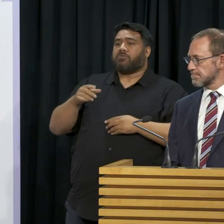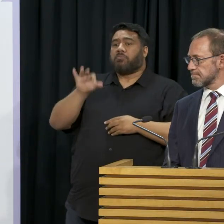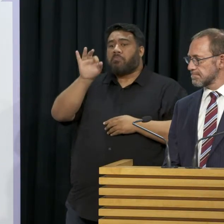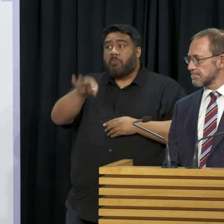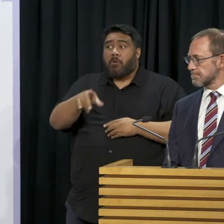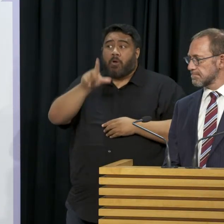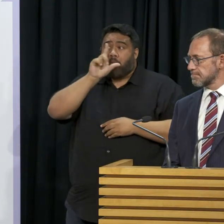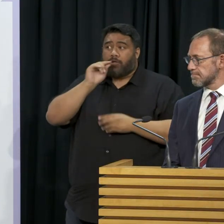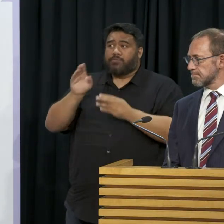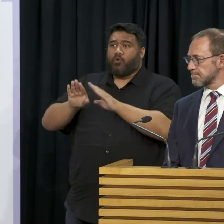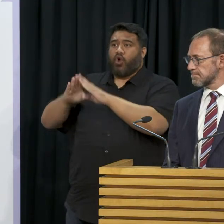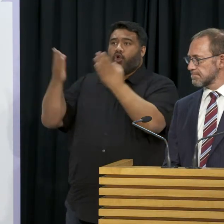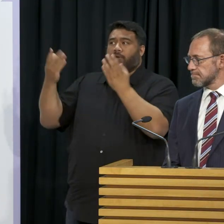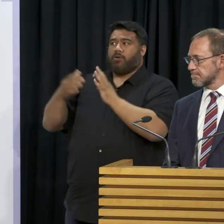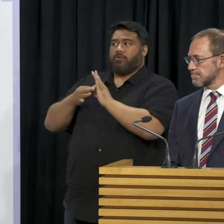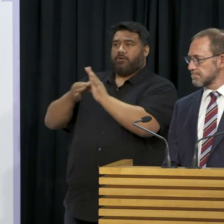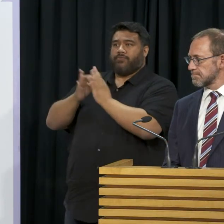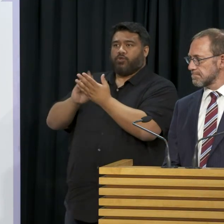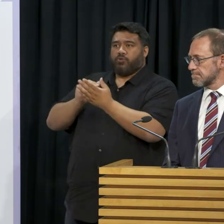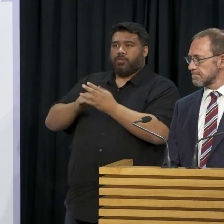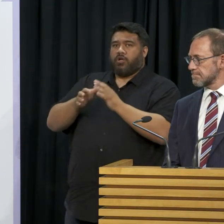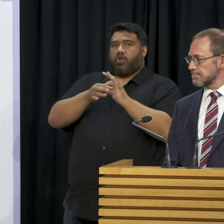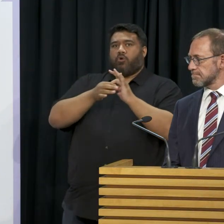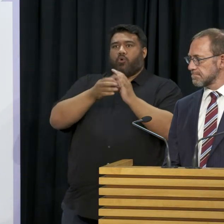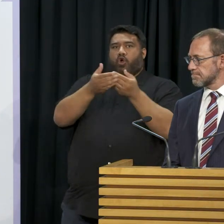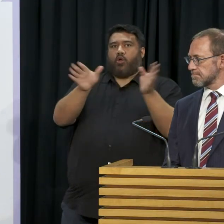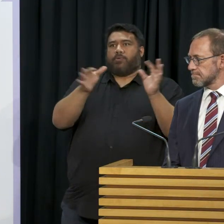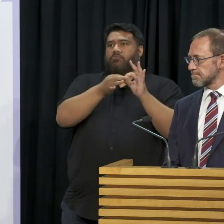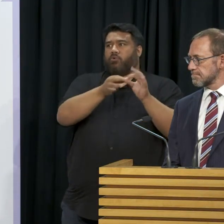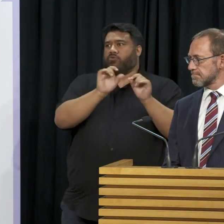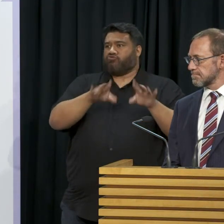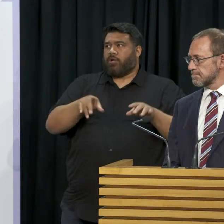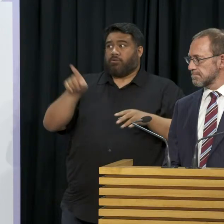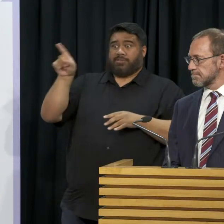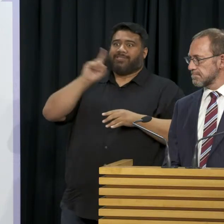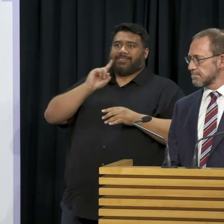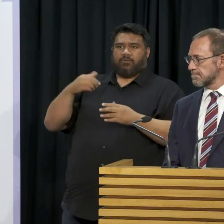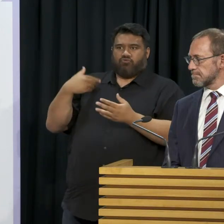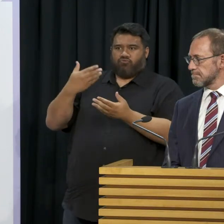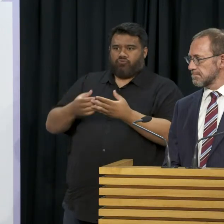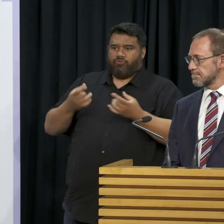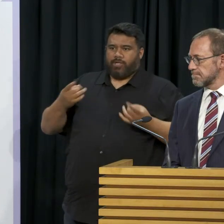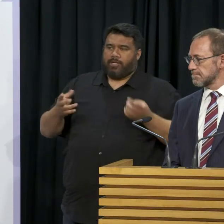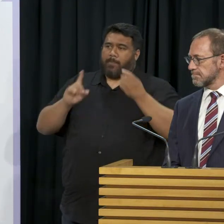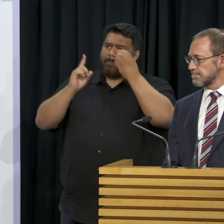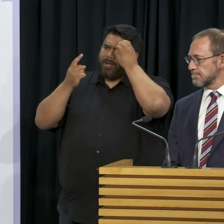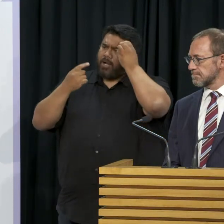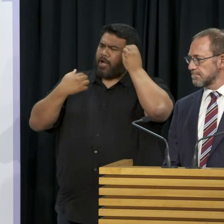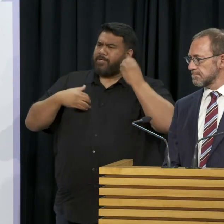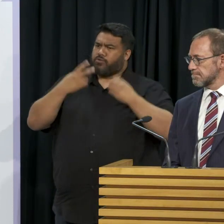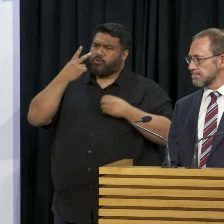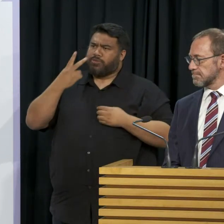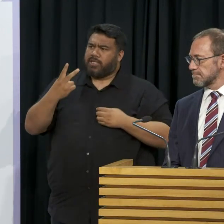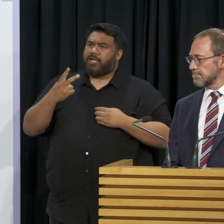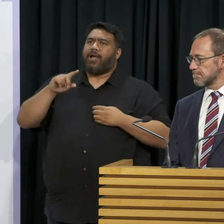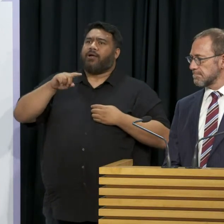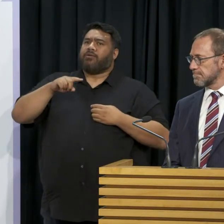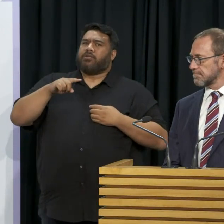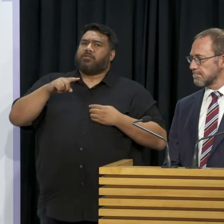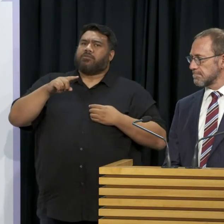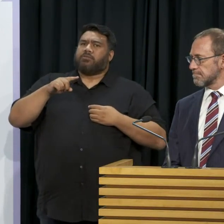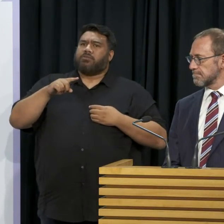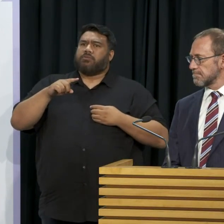up to New Zealand and Australia for some time. What I'd be interested in is how this is being received by different states,